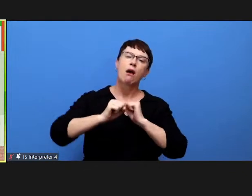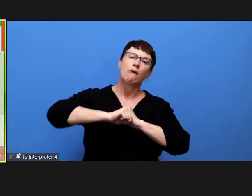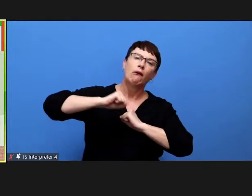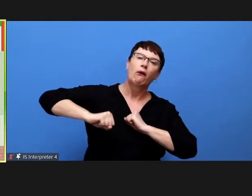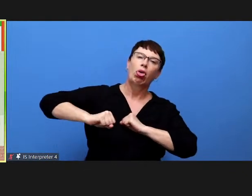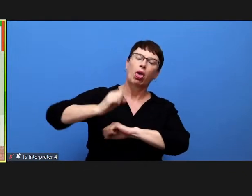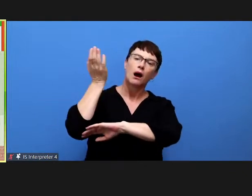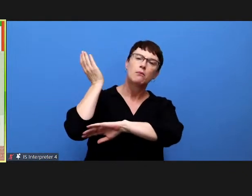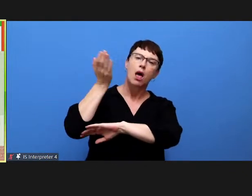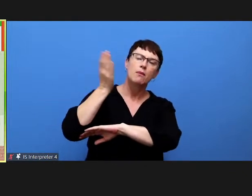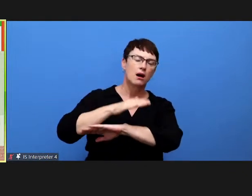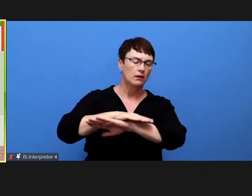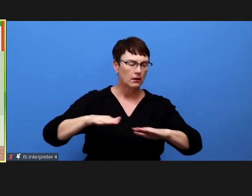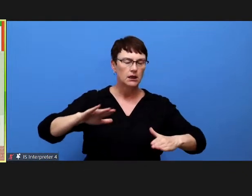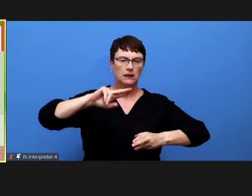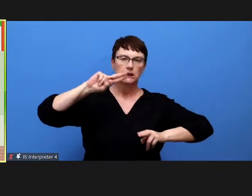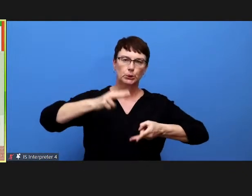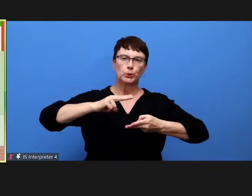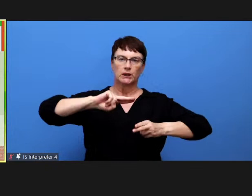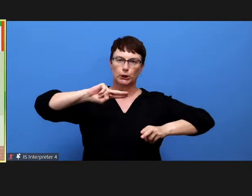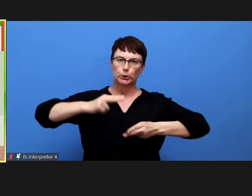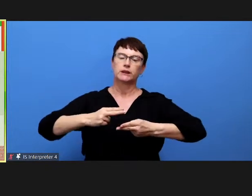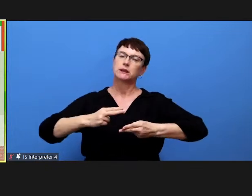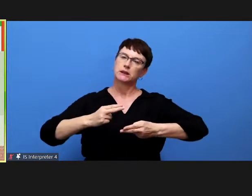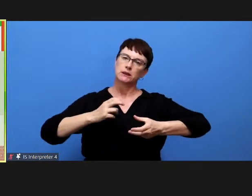starting with the lady over there.